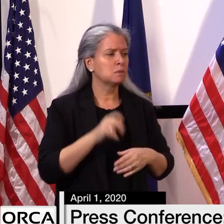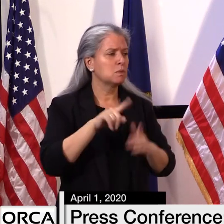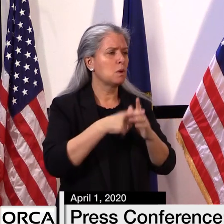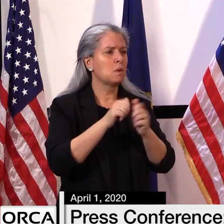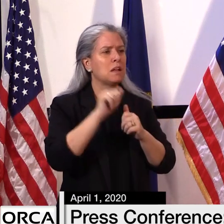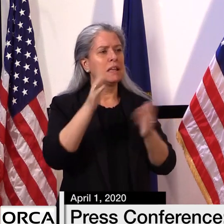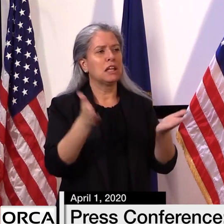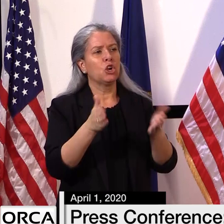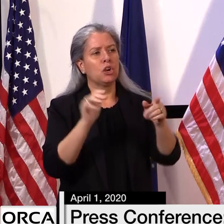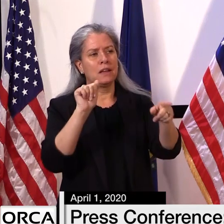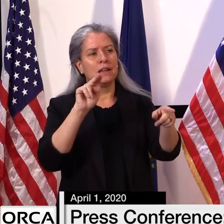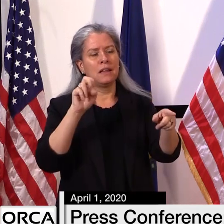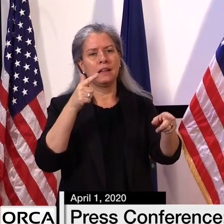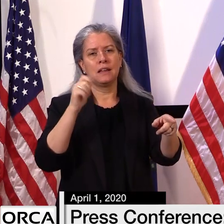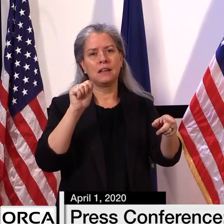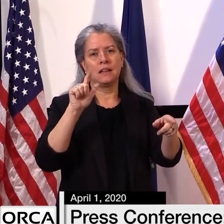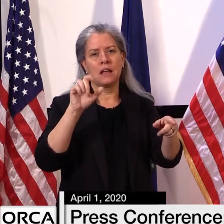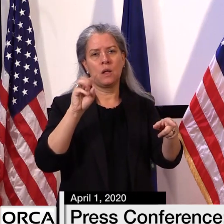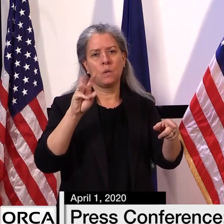with Ann Galloway.